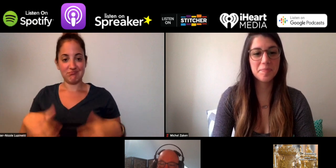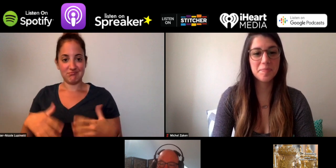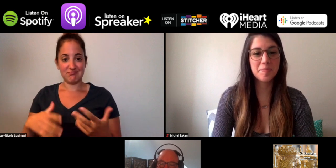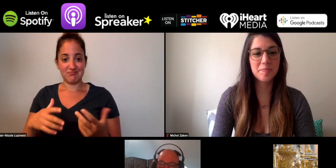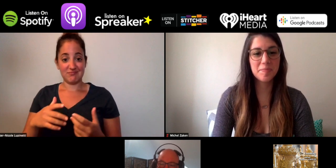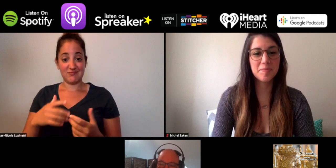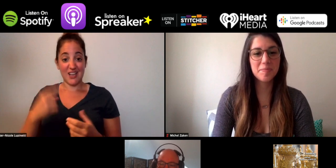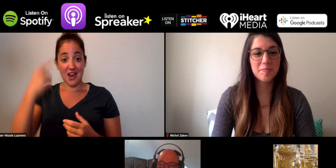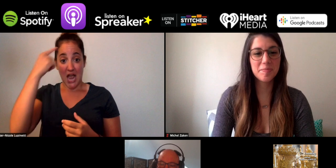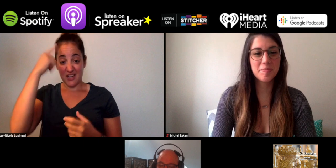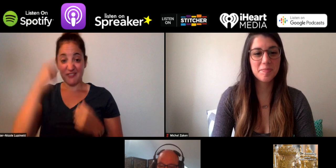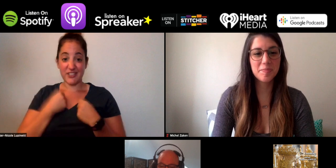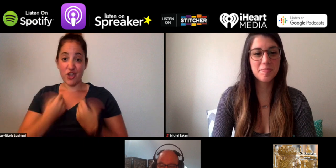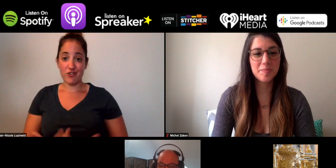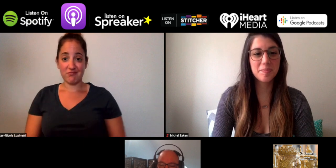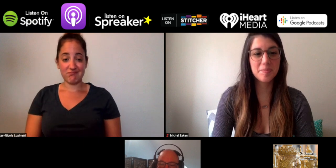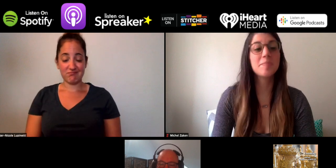is cognitively tiring.